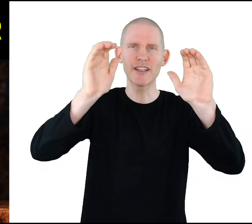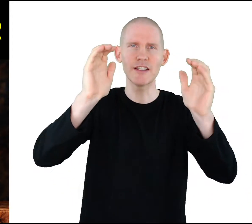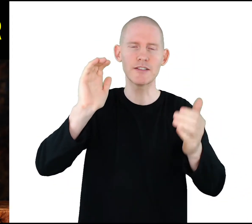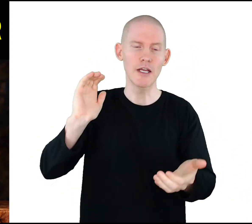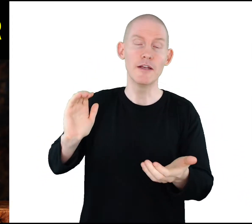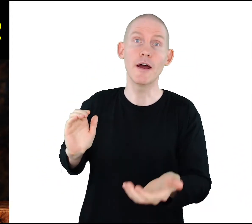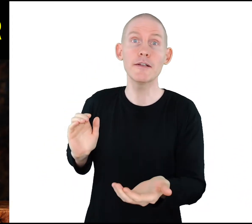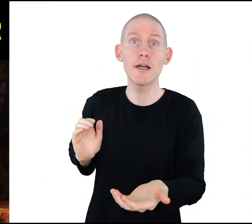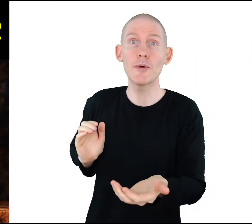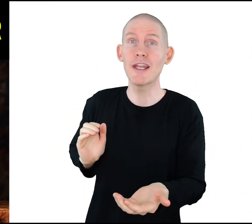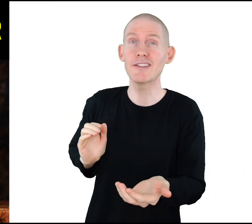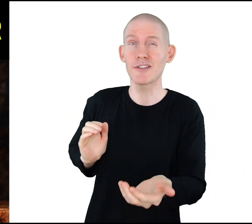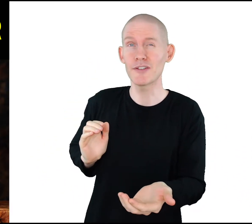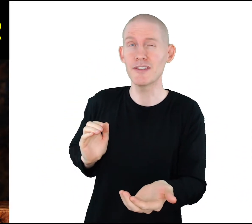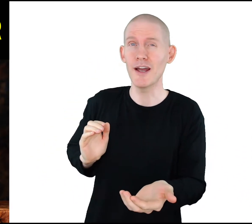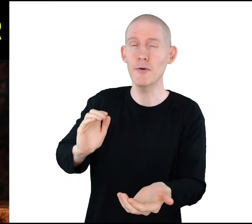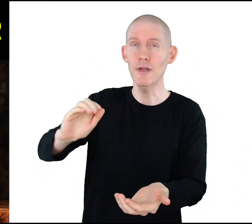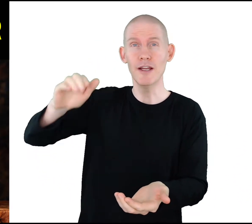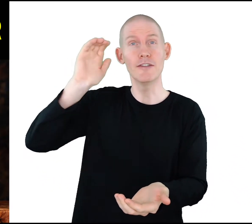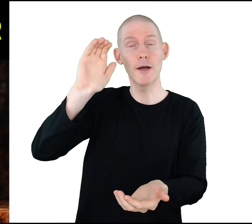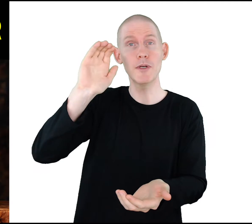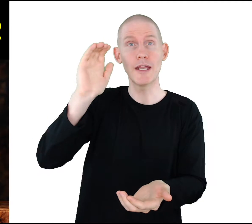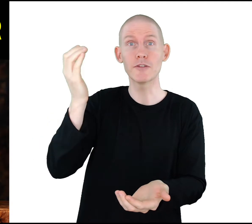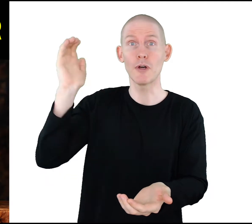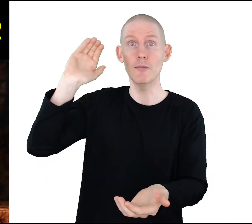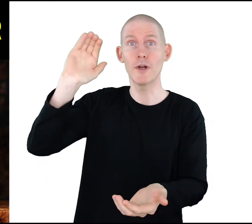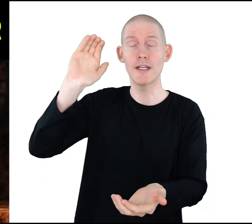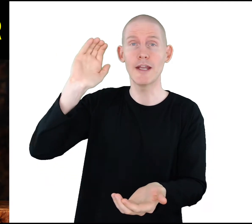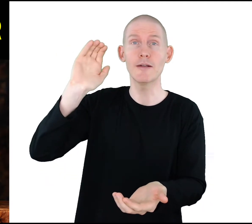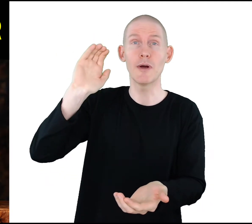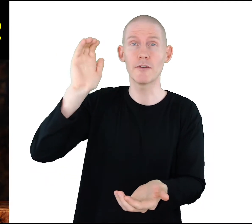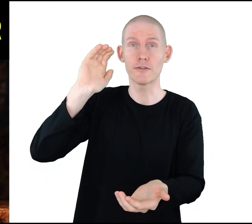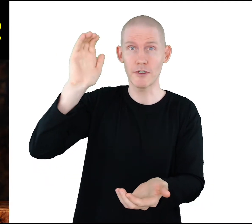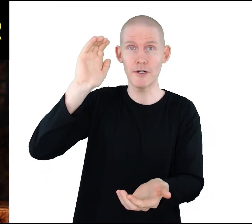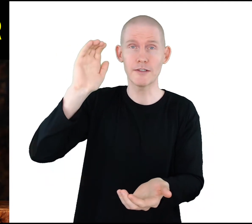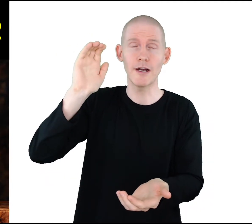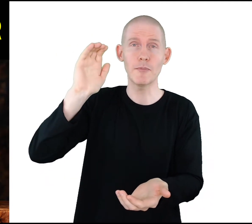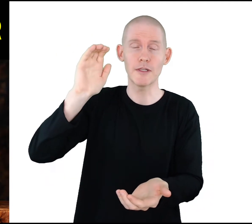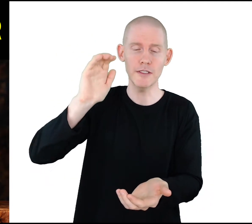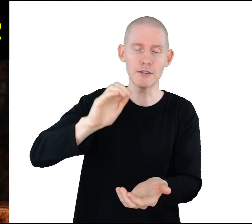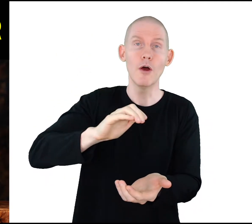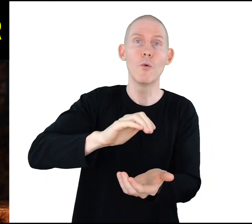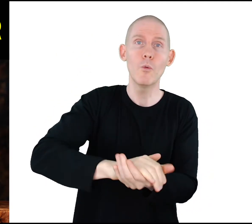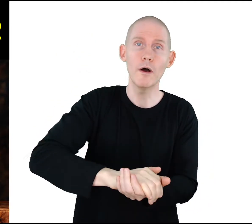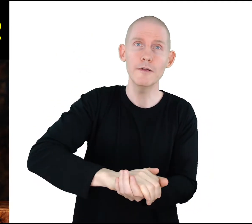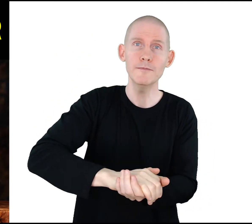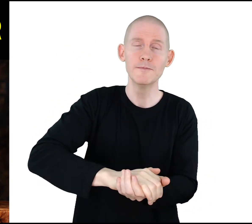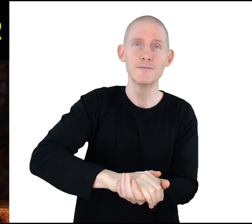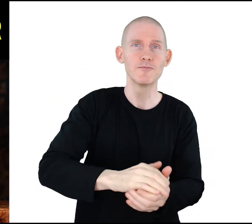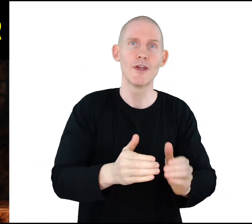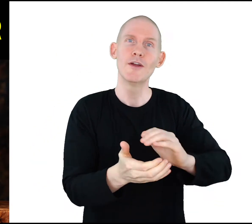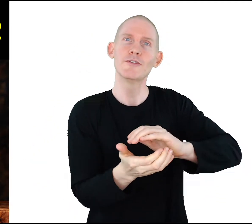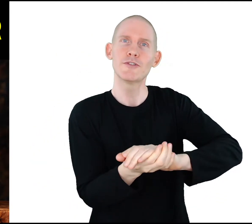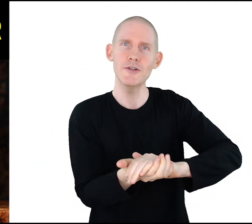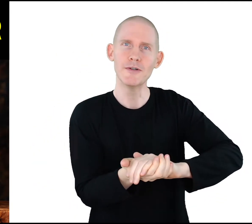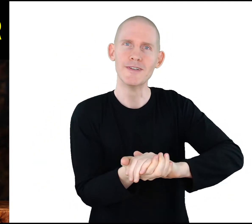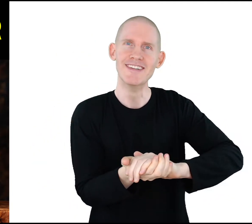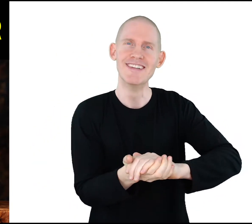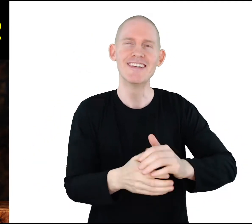this. Non-dominant hand starts down. Dominant hand, so I'm right-handed. Mine will start on top like this. 1, 2. So